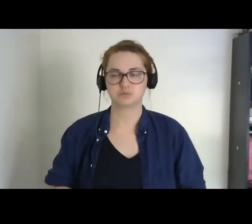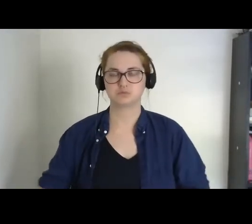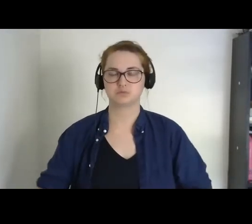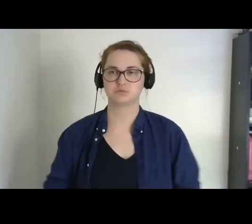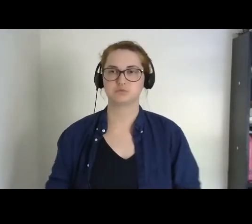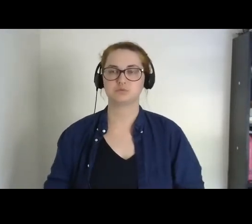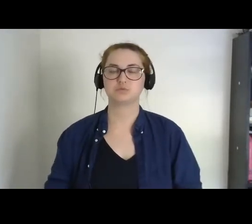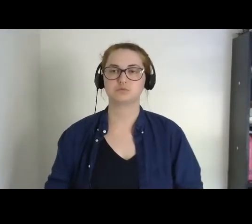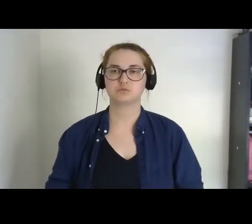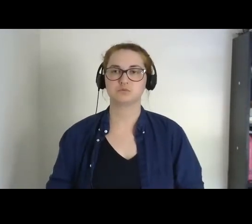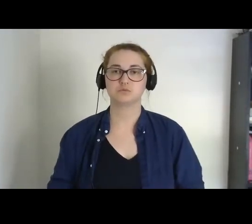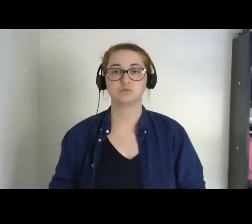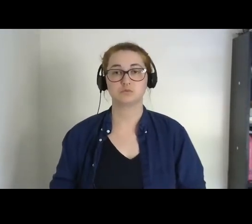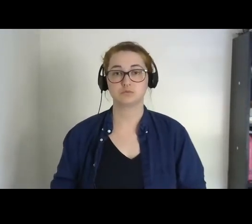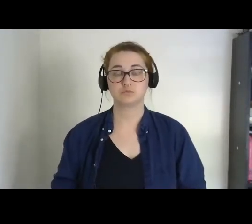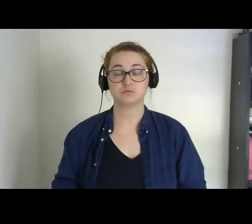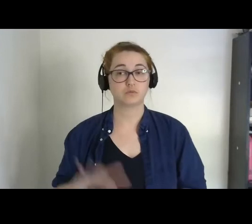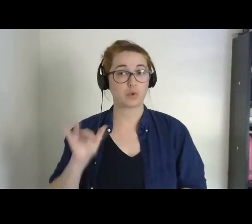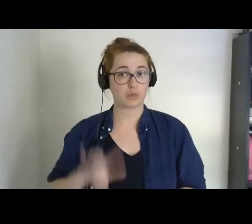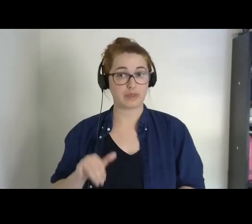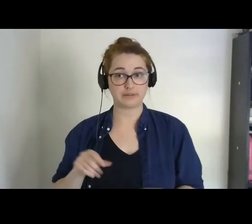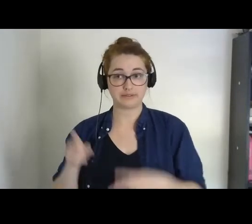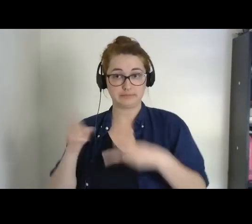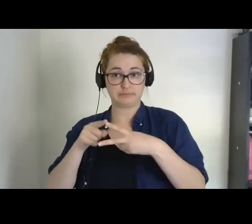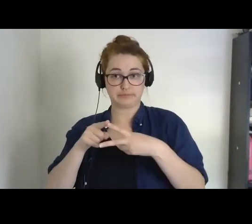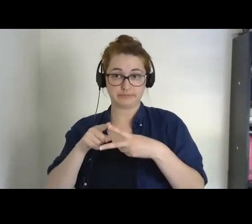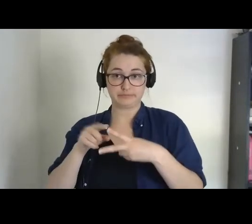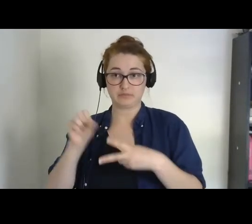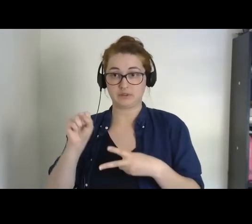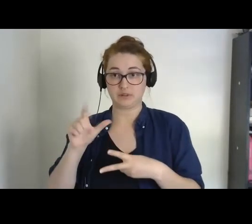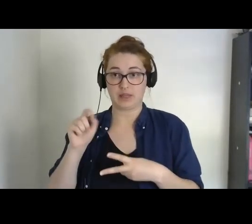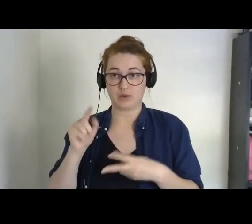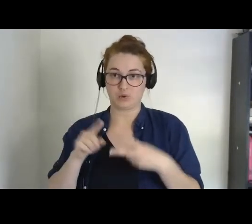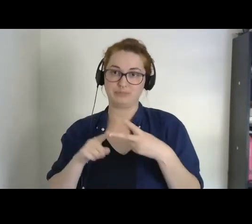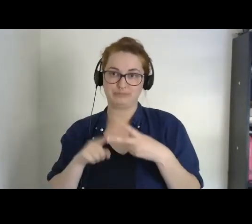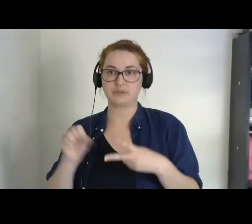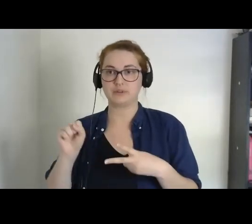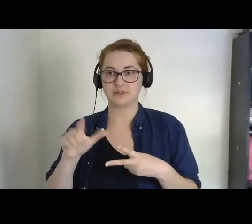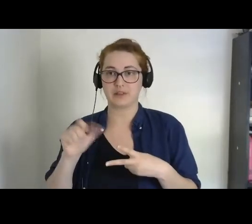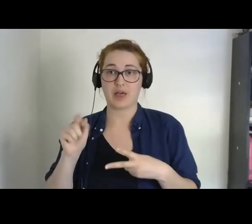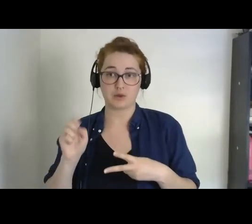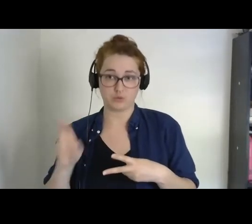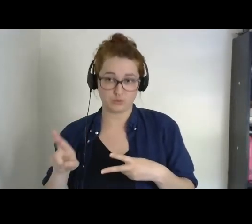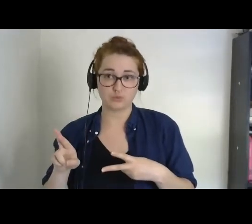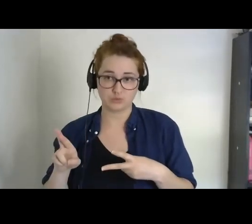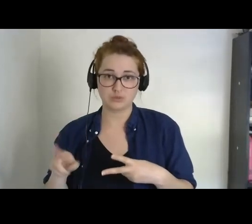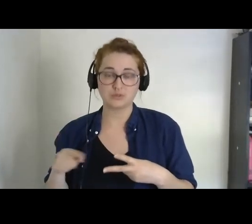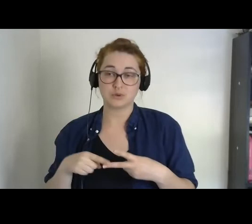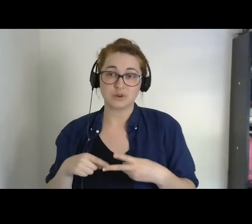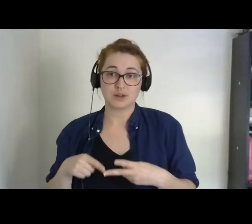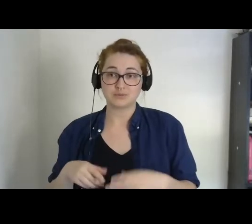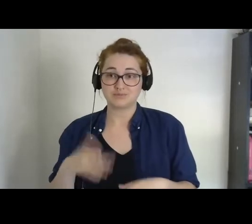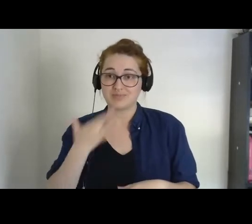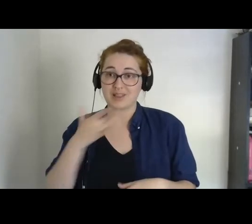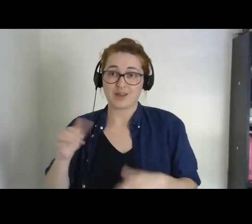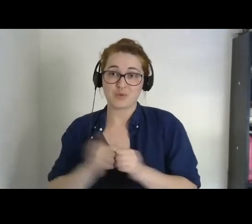So that's the case of Slatter, and that's the case where I was fortunate to work with both Bonnie